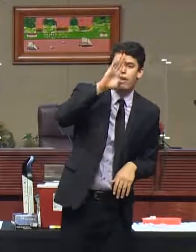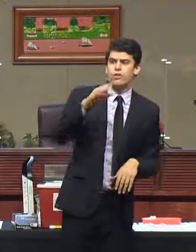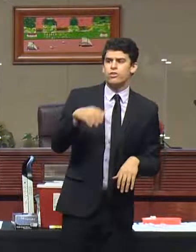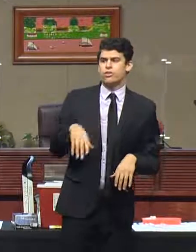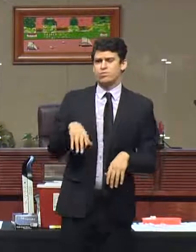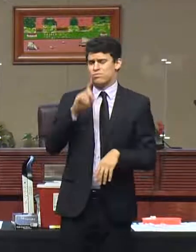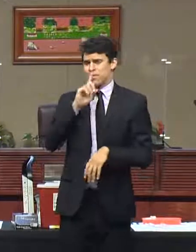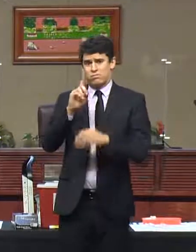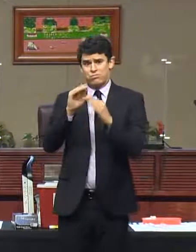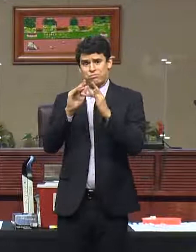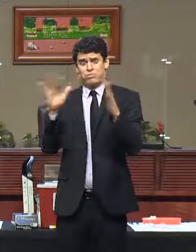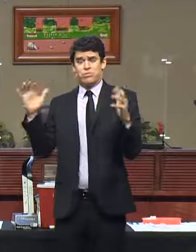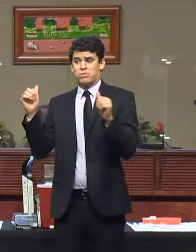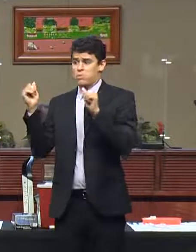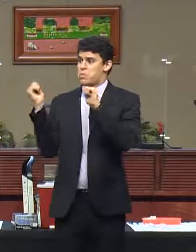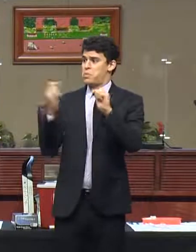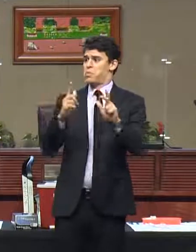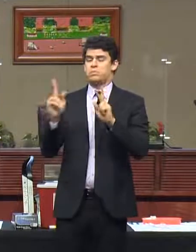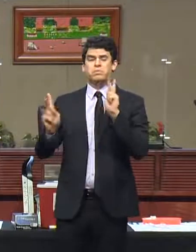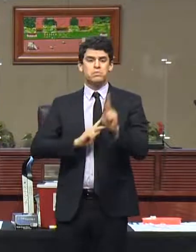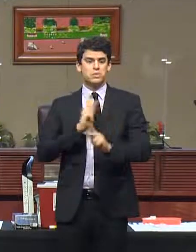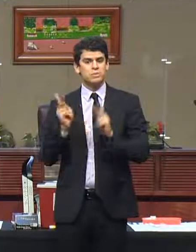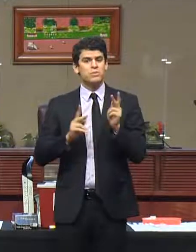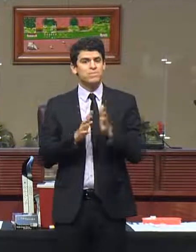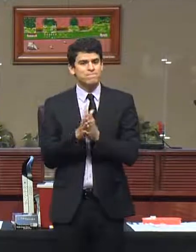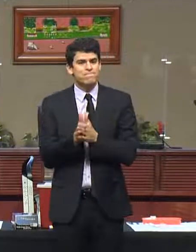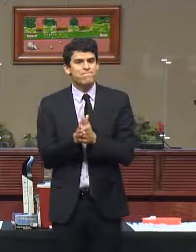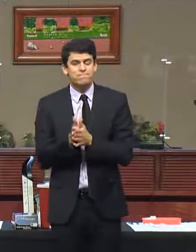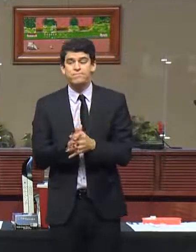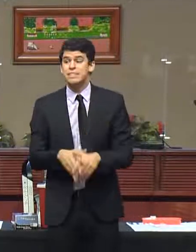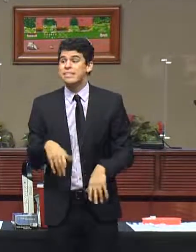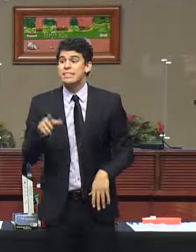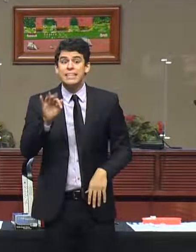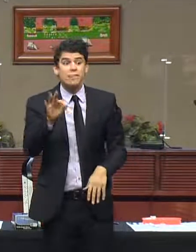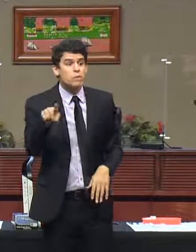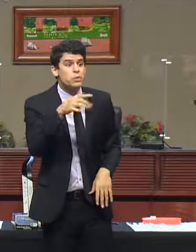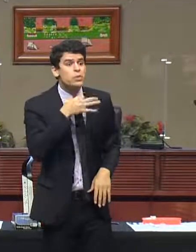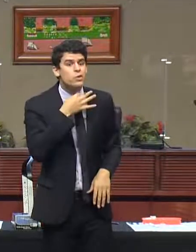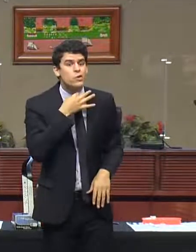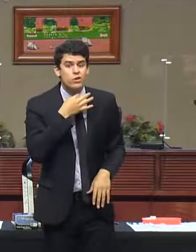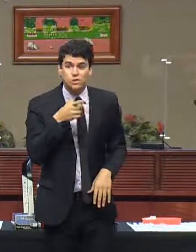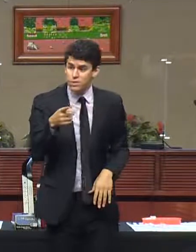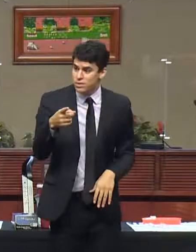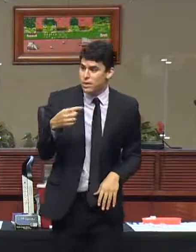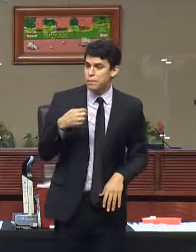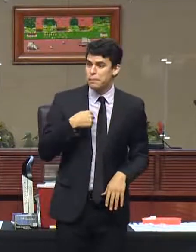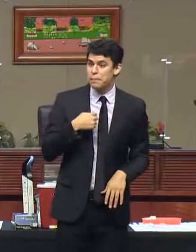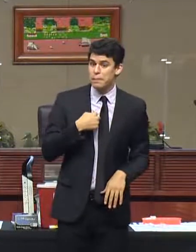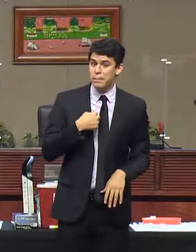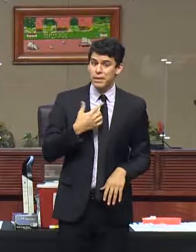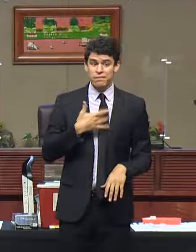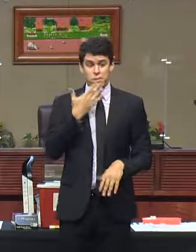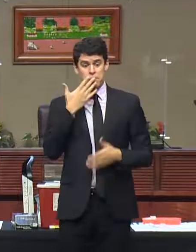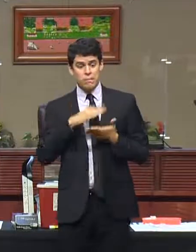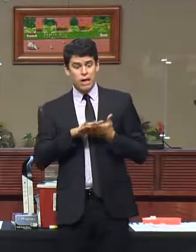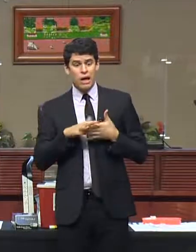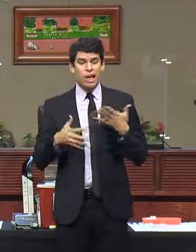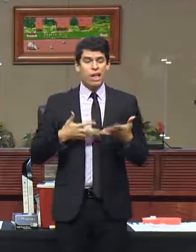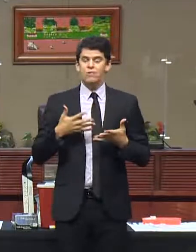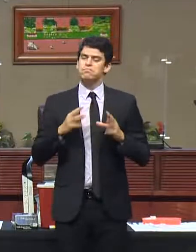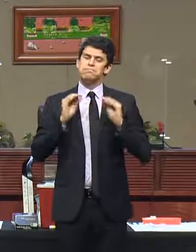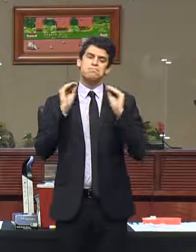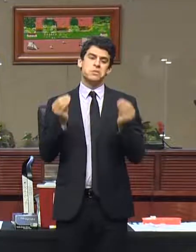else that's making that happen. And for anybody that's curious, no, I didn't really feel any side effects from my vaccination.